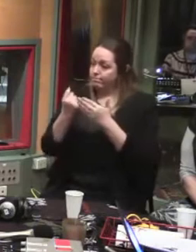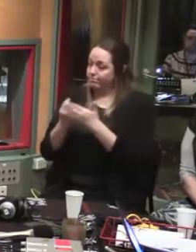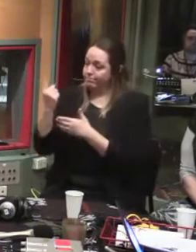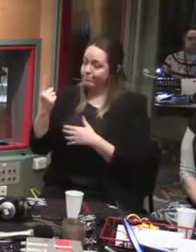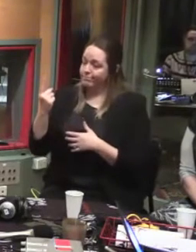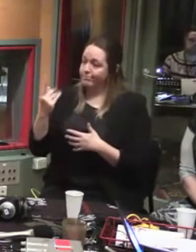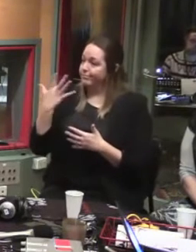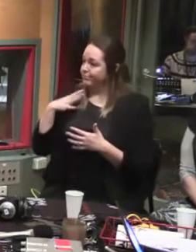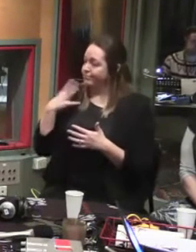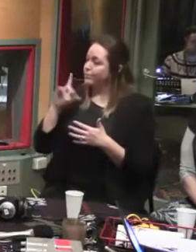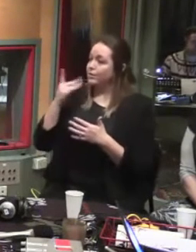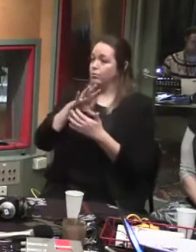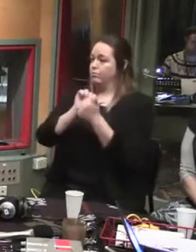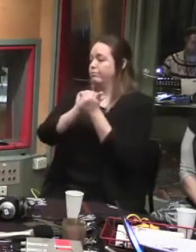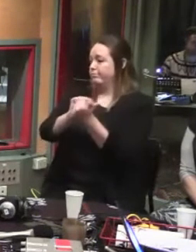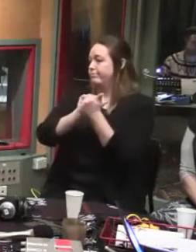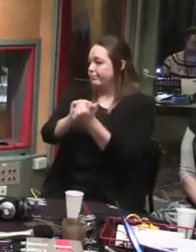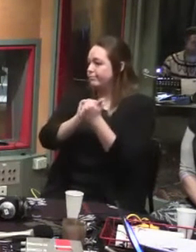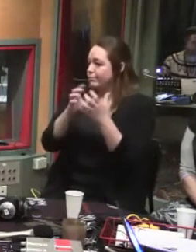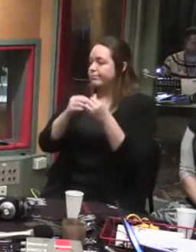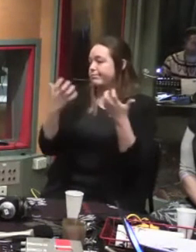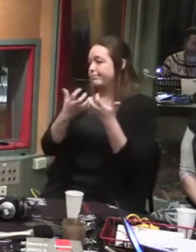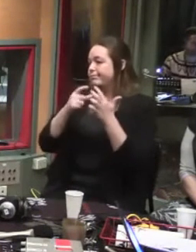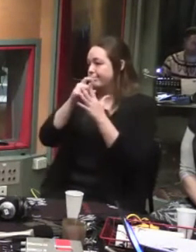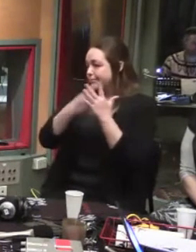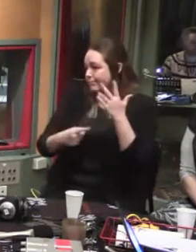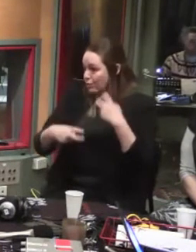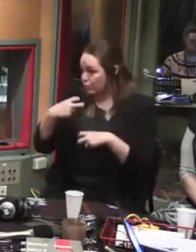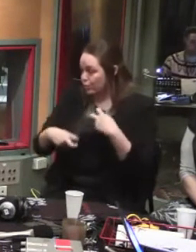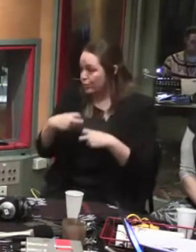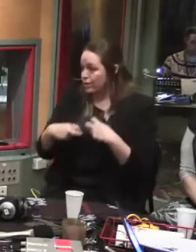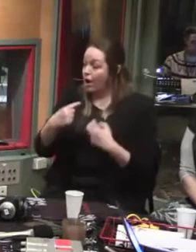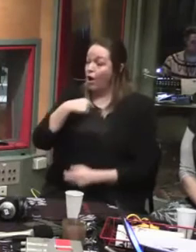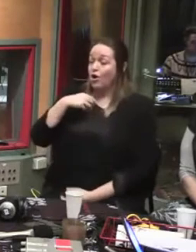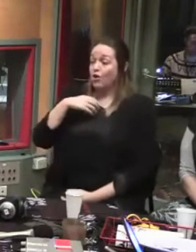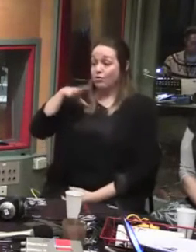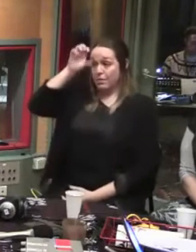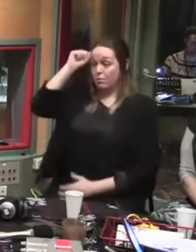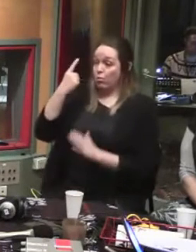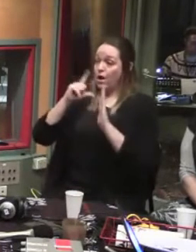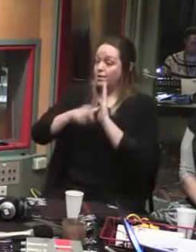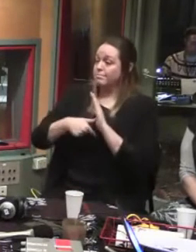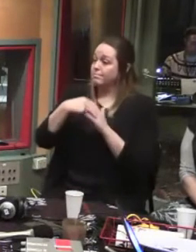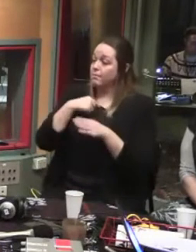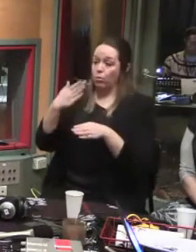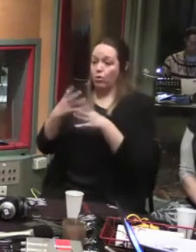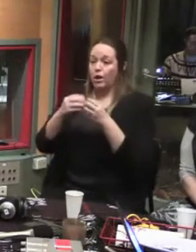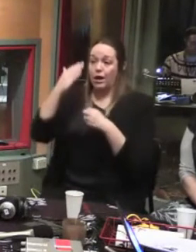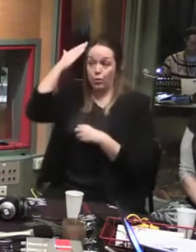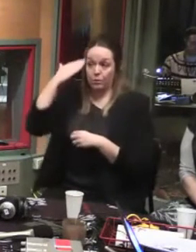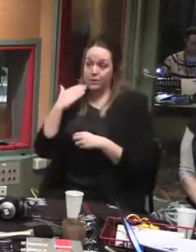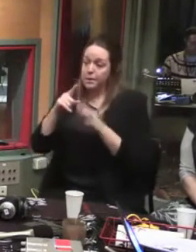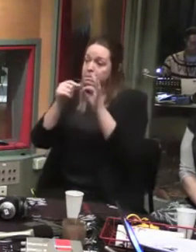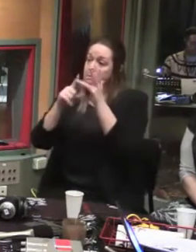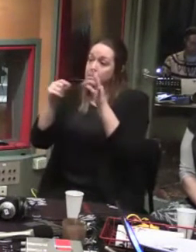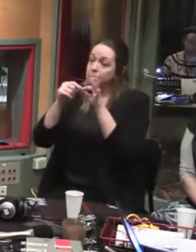deal working together on multiple disability issues. I well remember the time that I served with a woman,